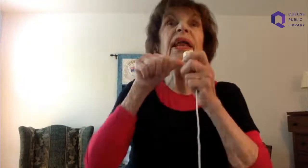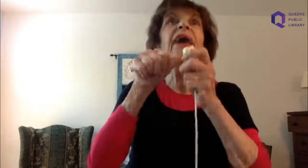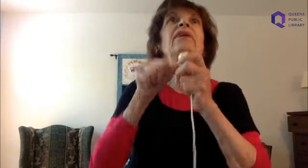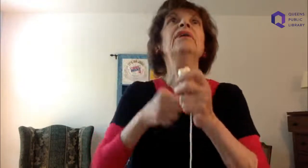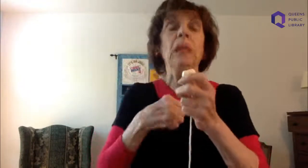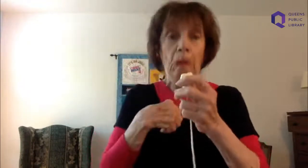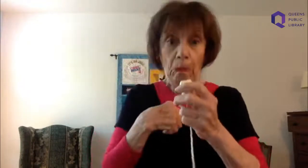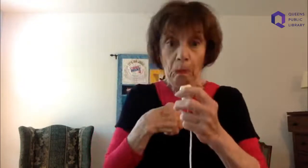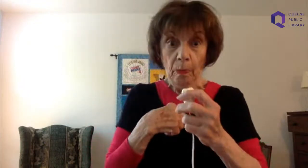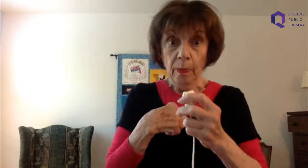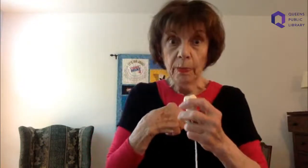it.